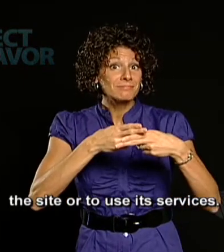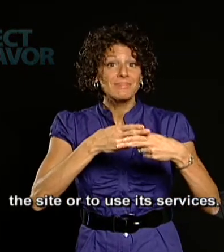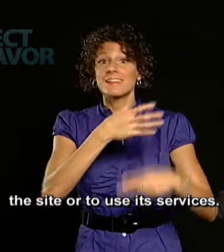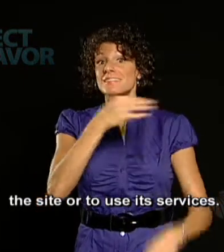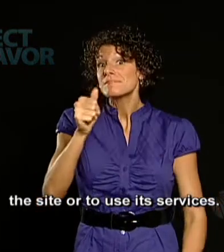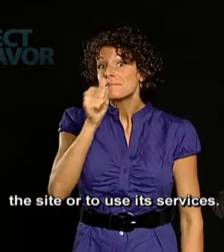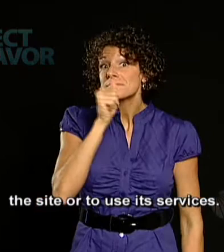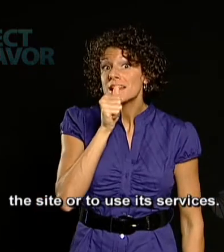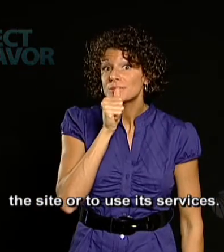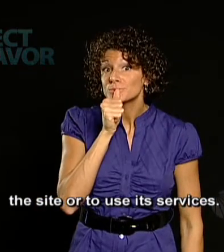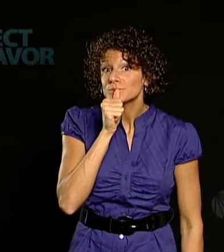services.